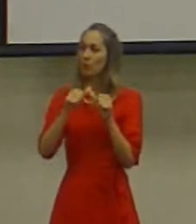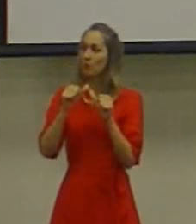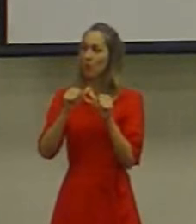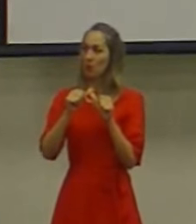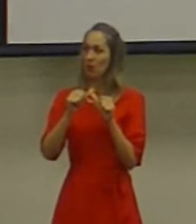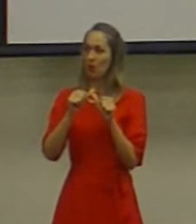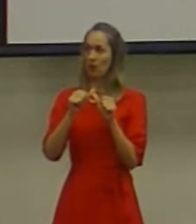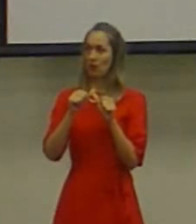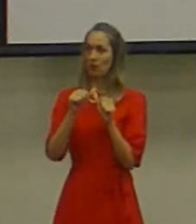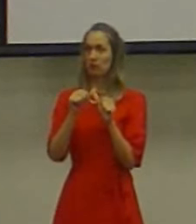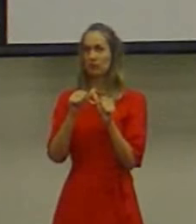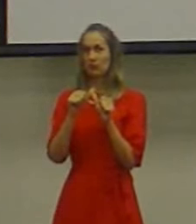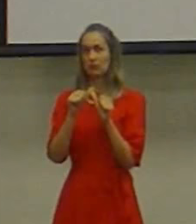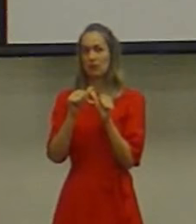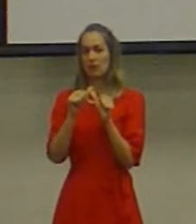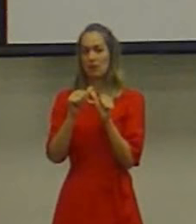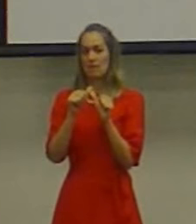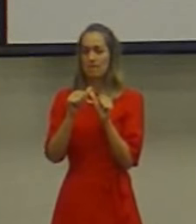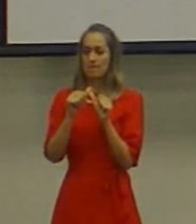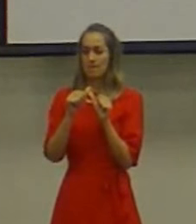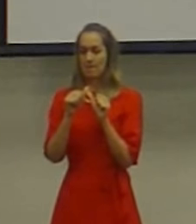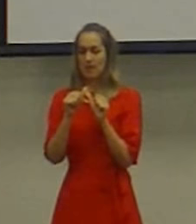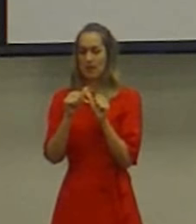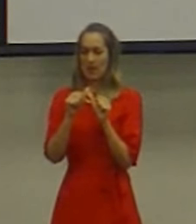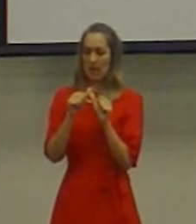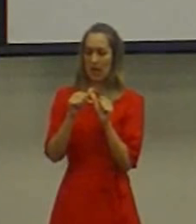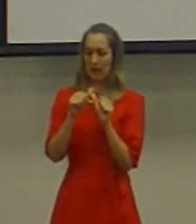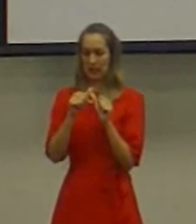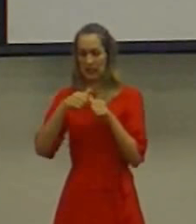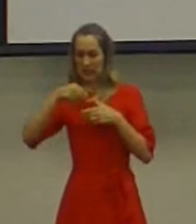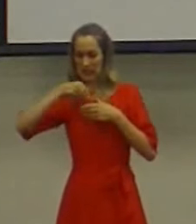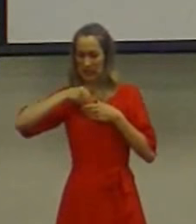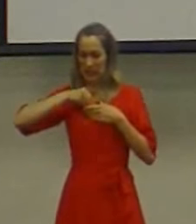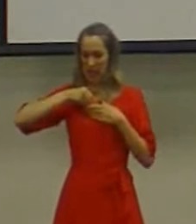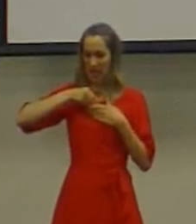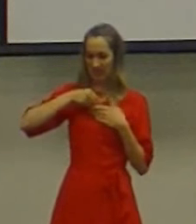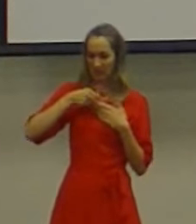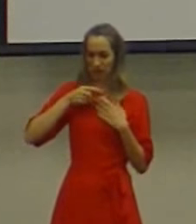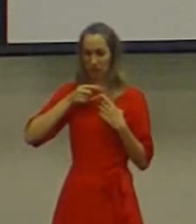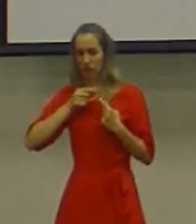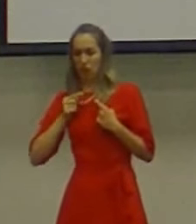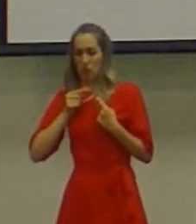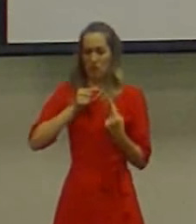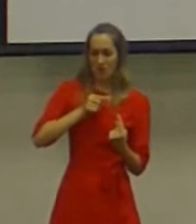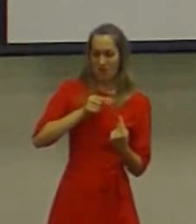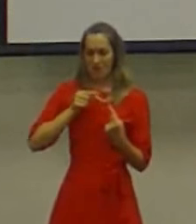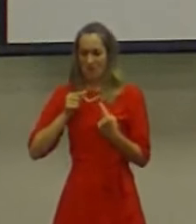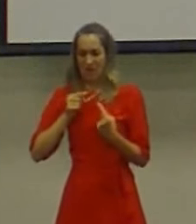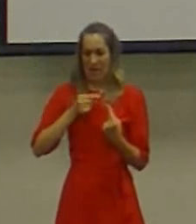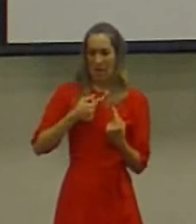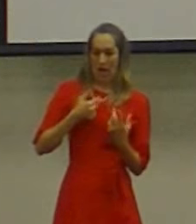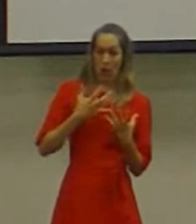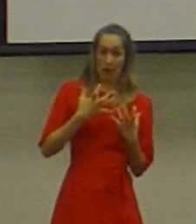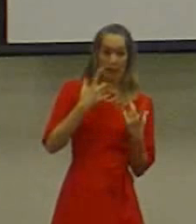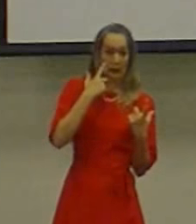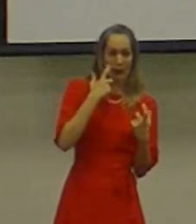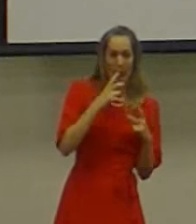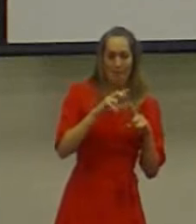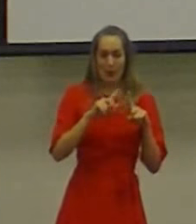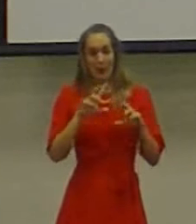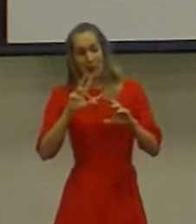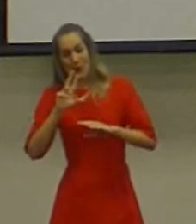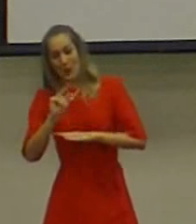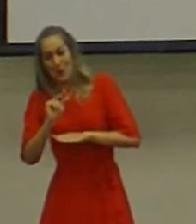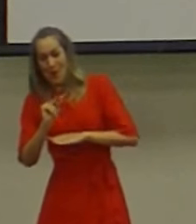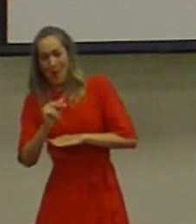just having that wrestling match with myself over, I really wanted to cry, but no, I can't, because these kids